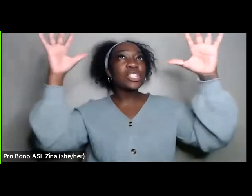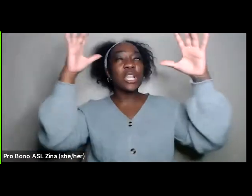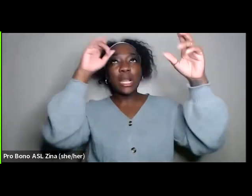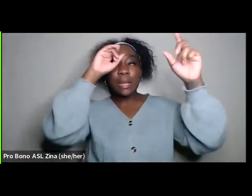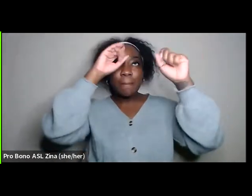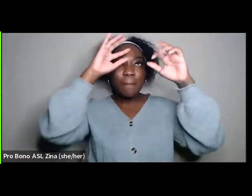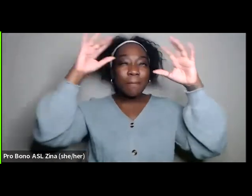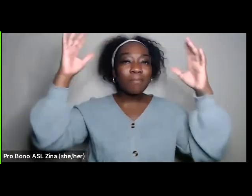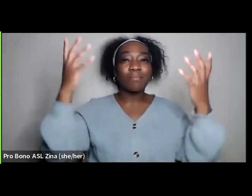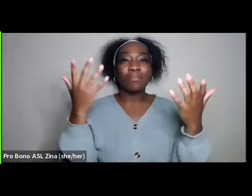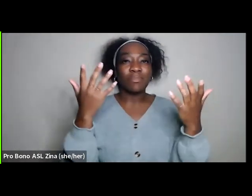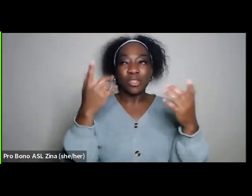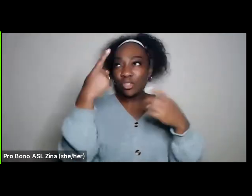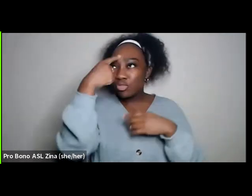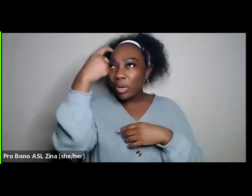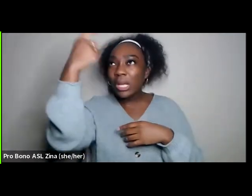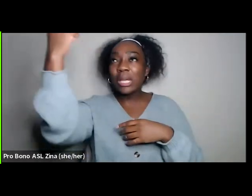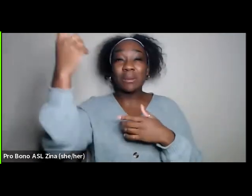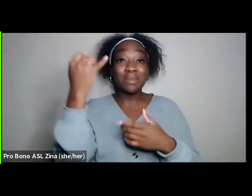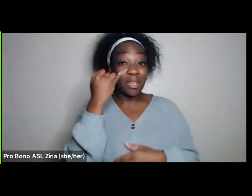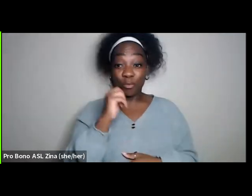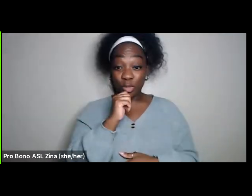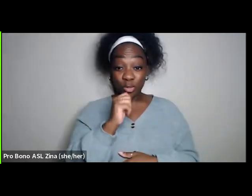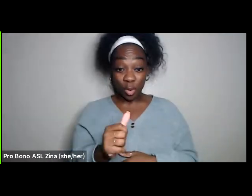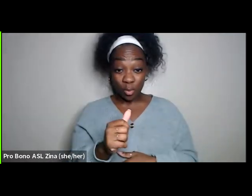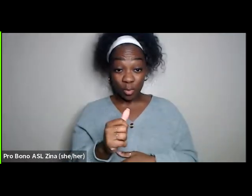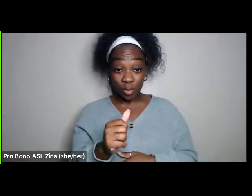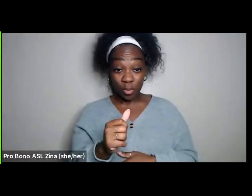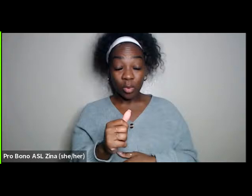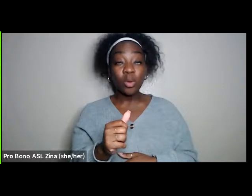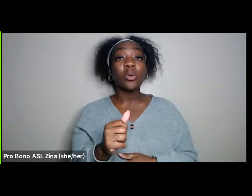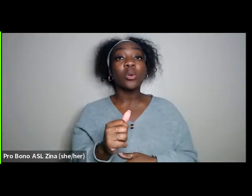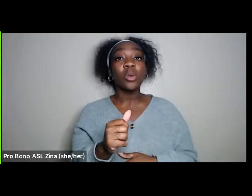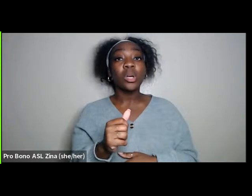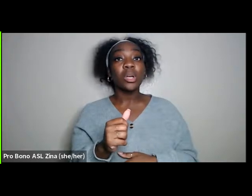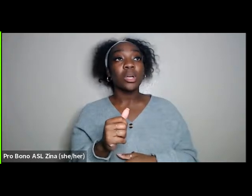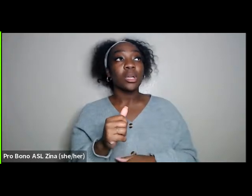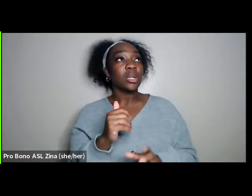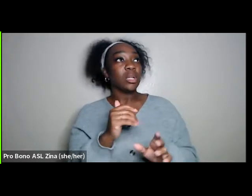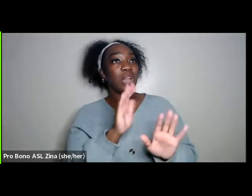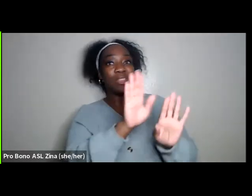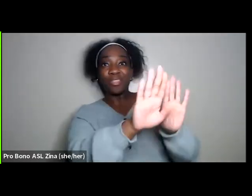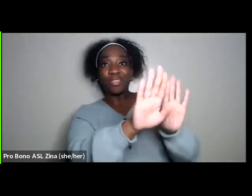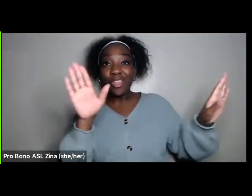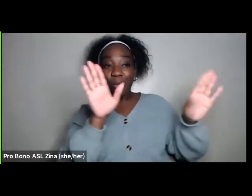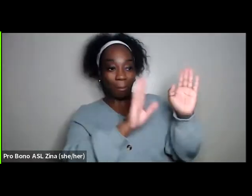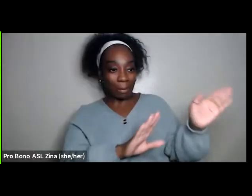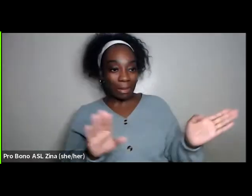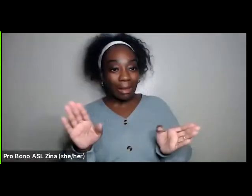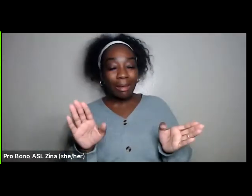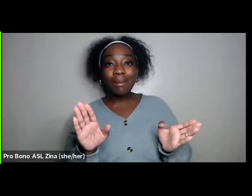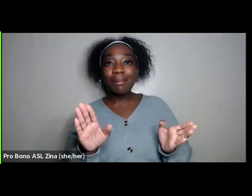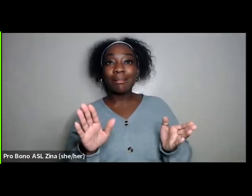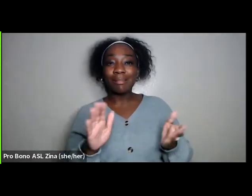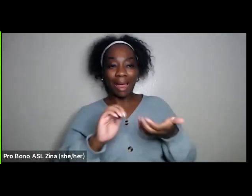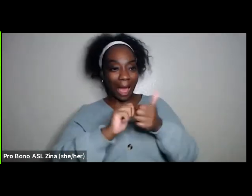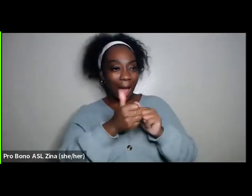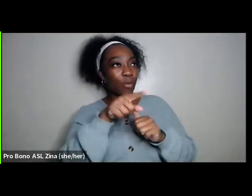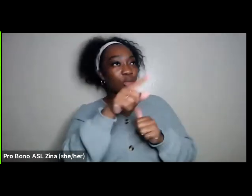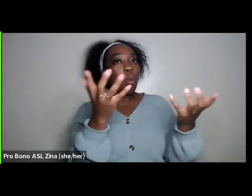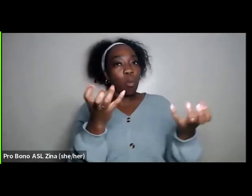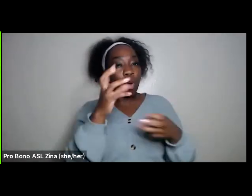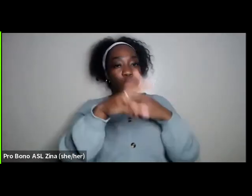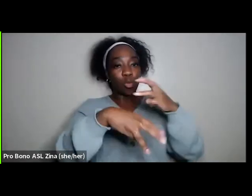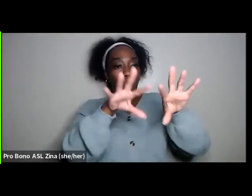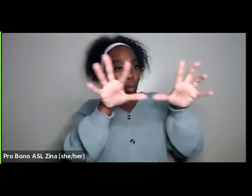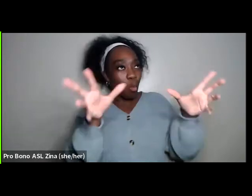don't, someone else's plan for what this world is to be will